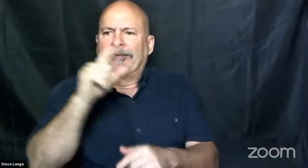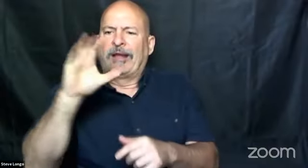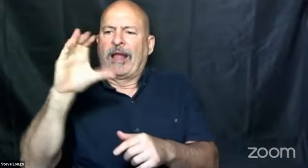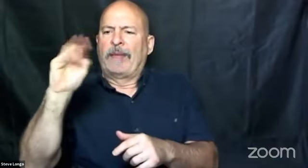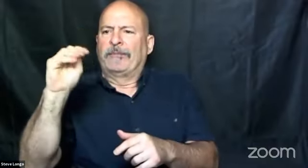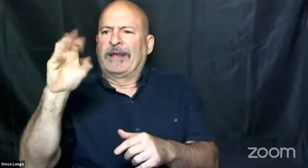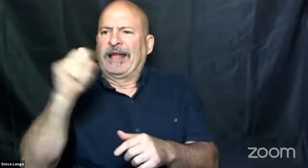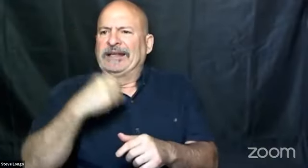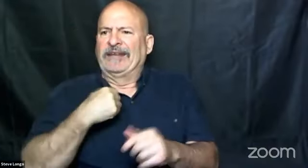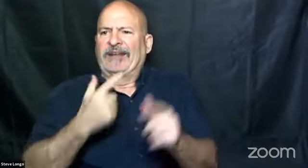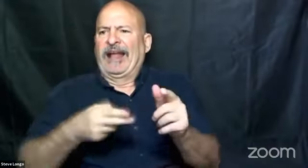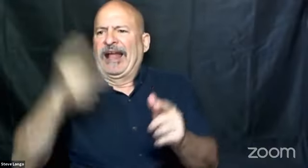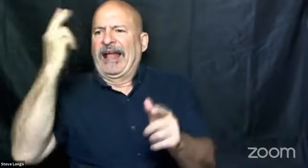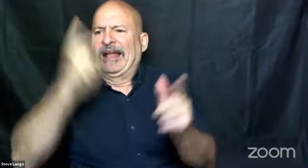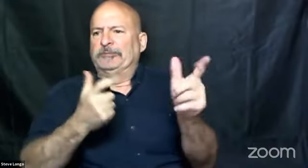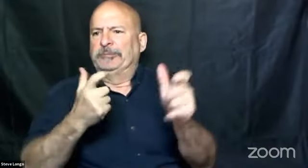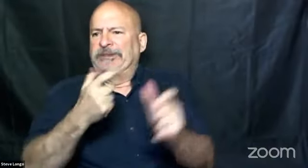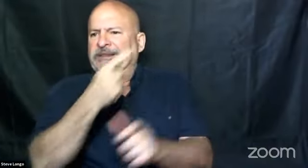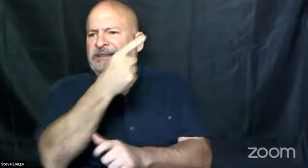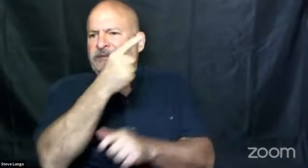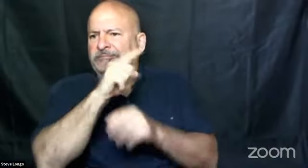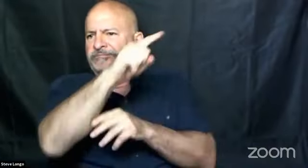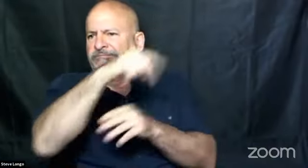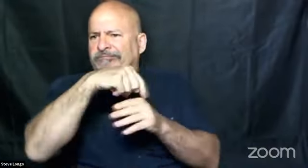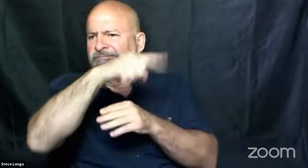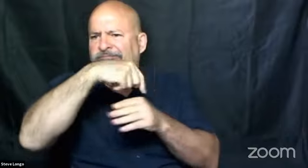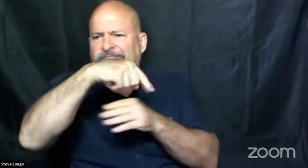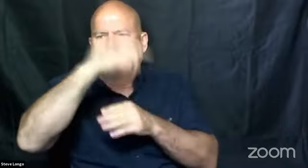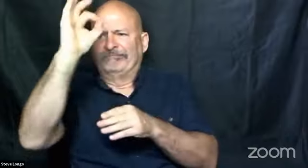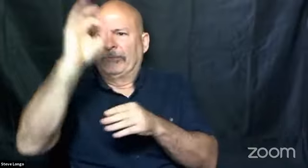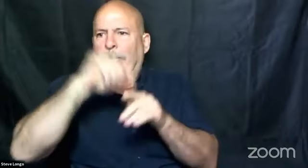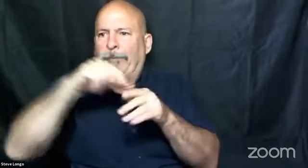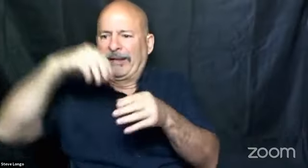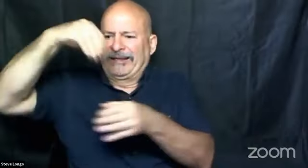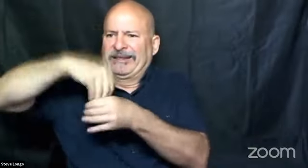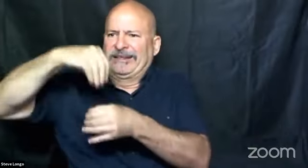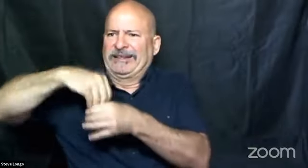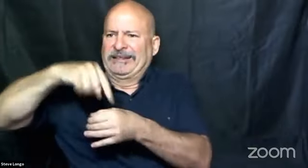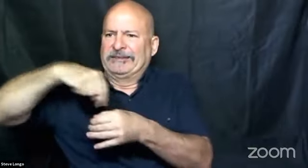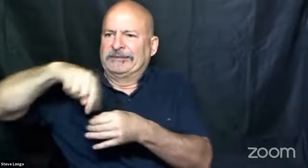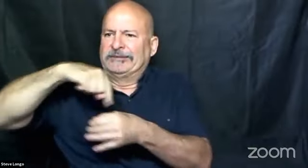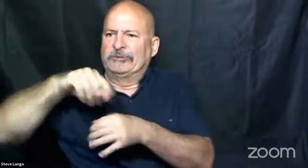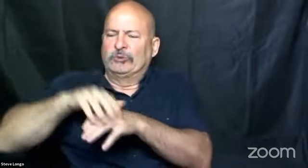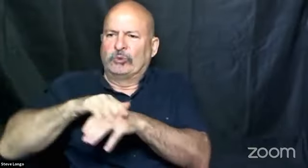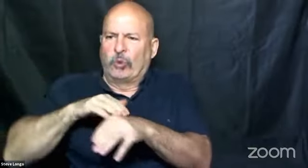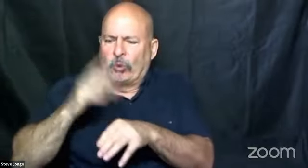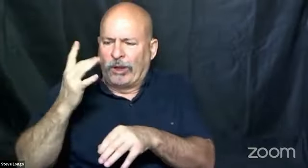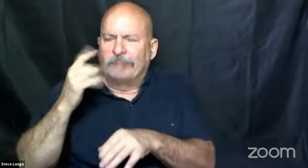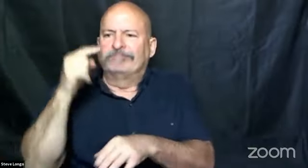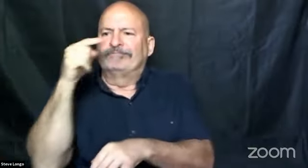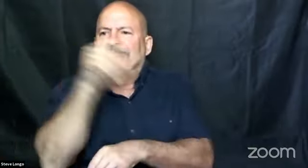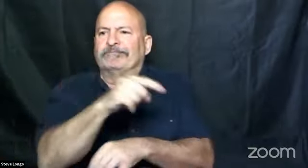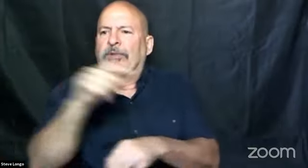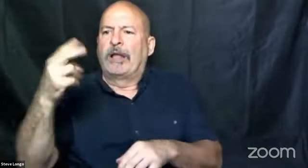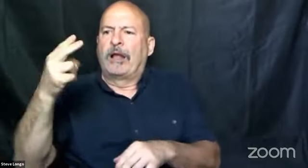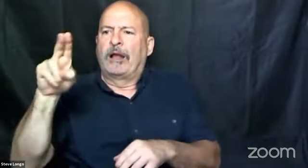date. There has been talk of the system running a lot slower and just conflicting with the higher speed internets, and they're just not working hand